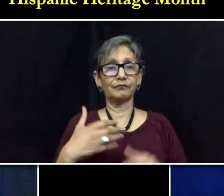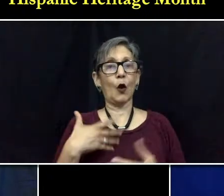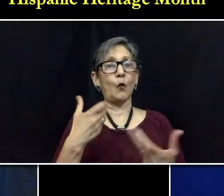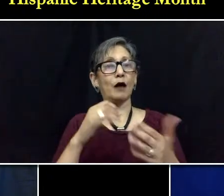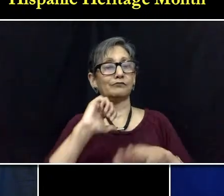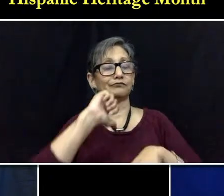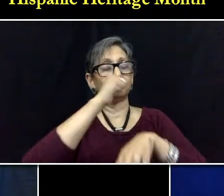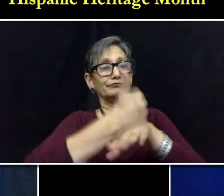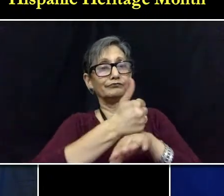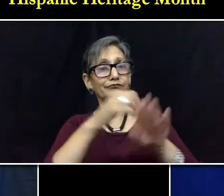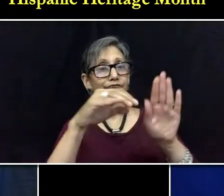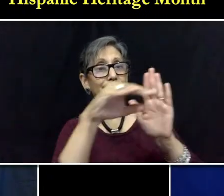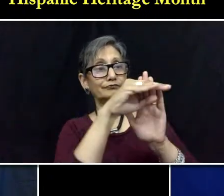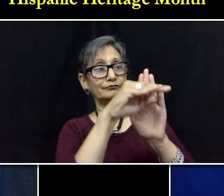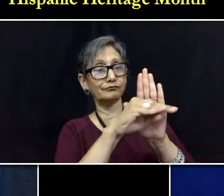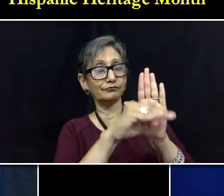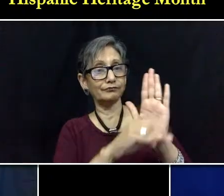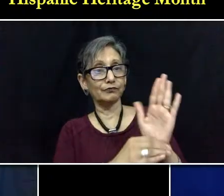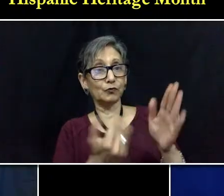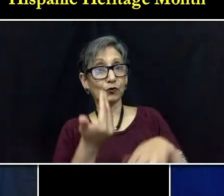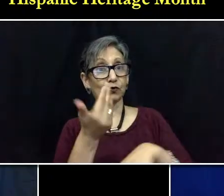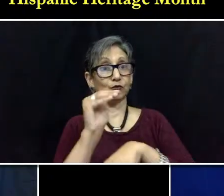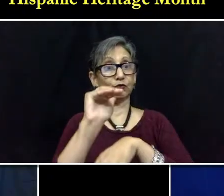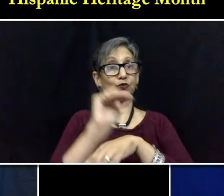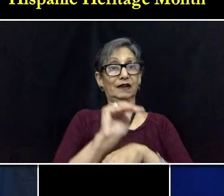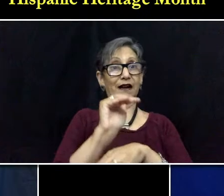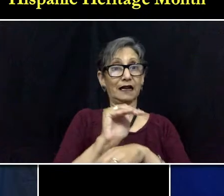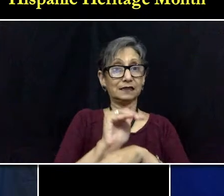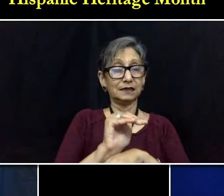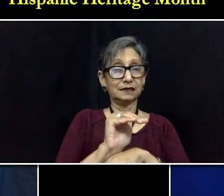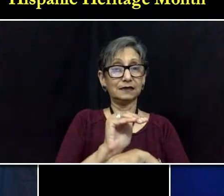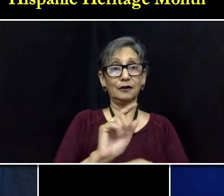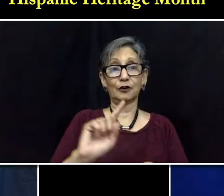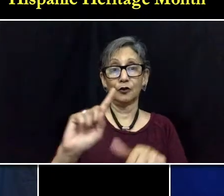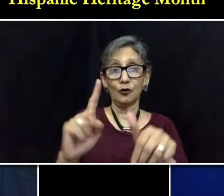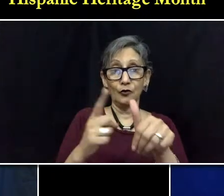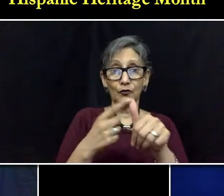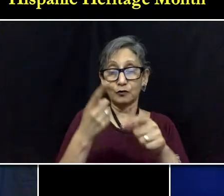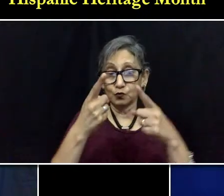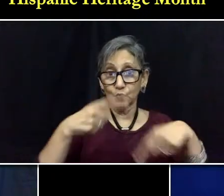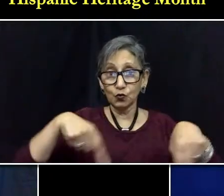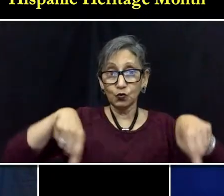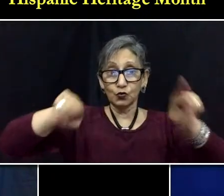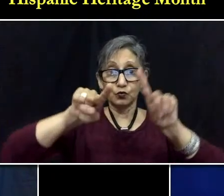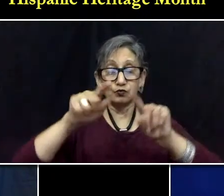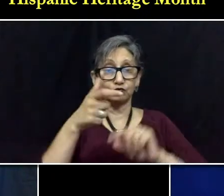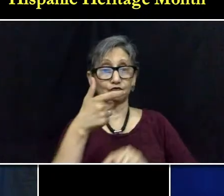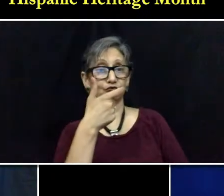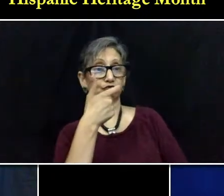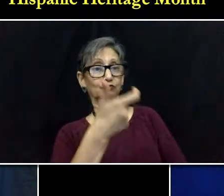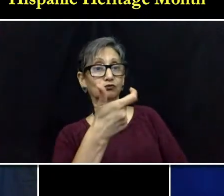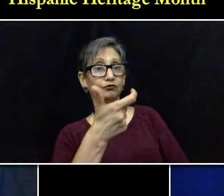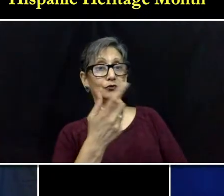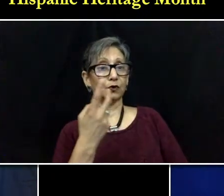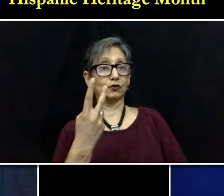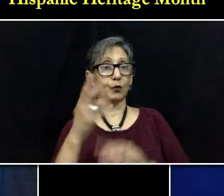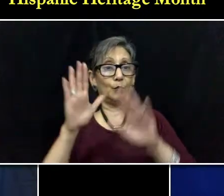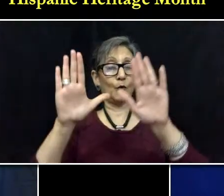Wow, super impressive. But before we get started, I would like to go ahead and set up our agenda for